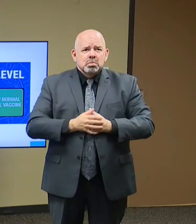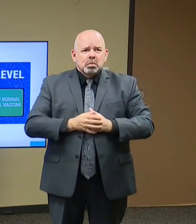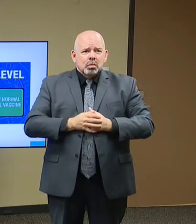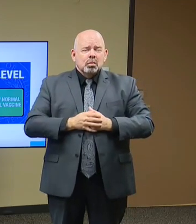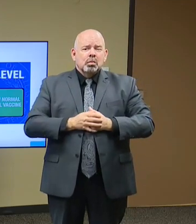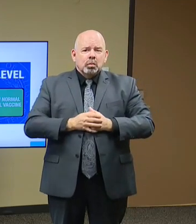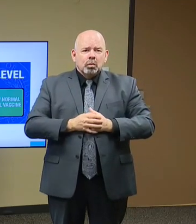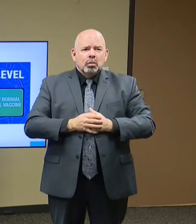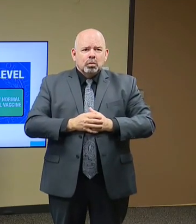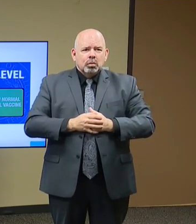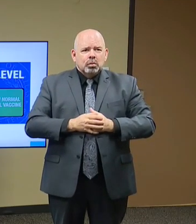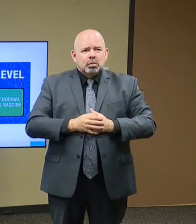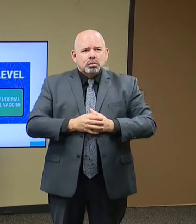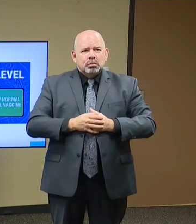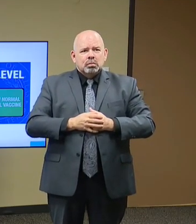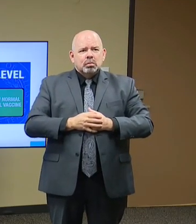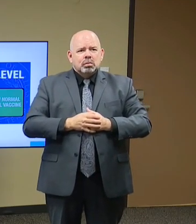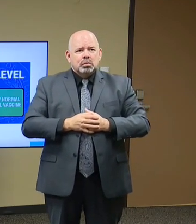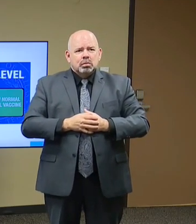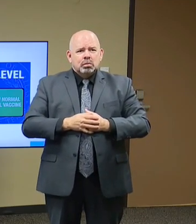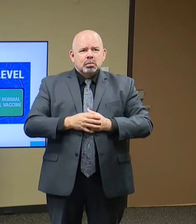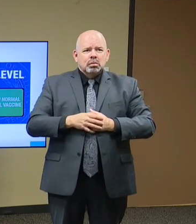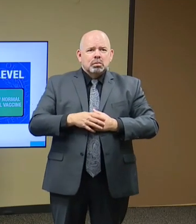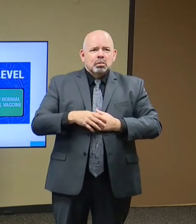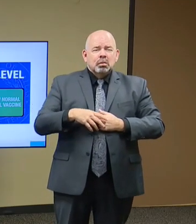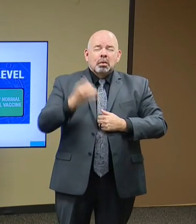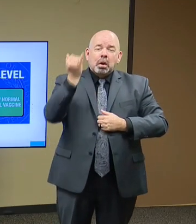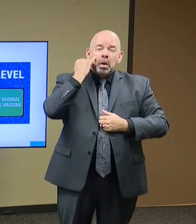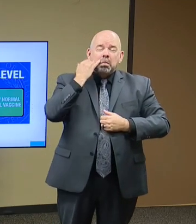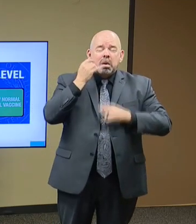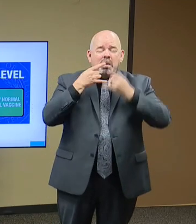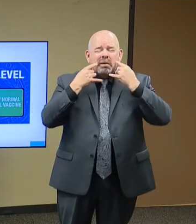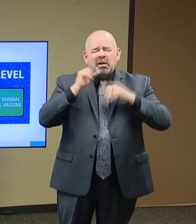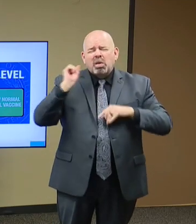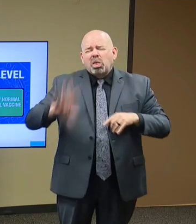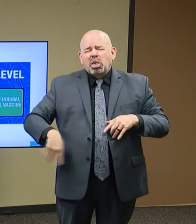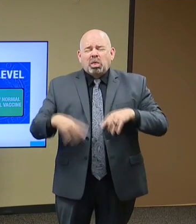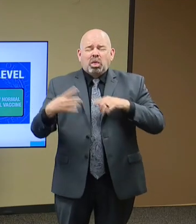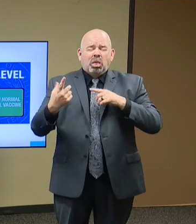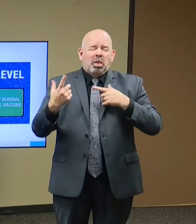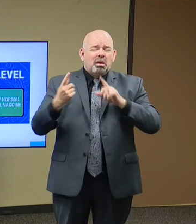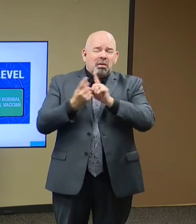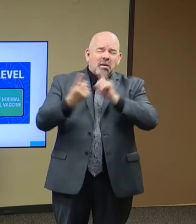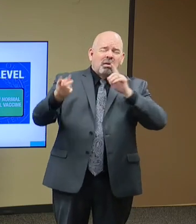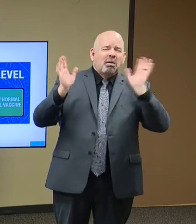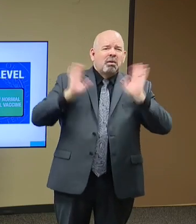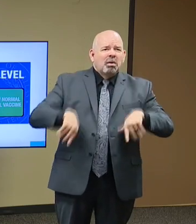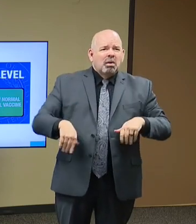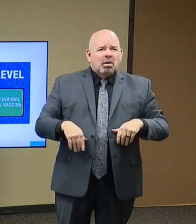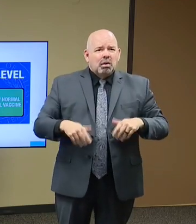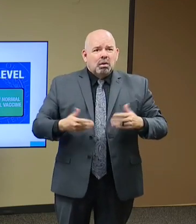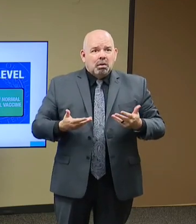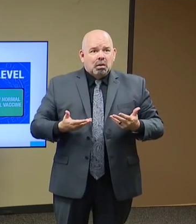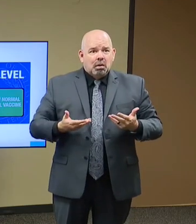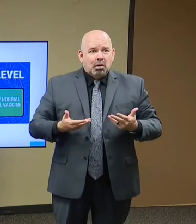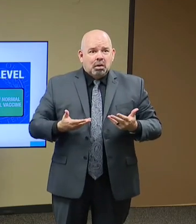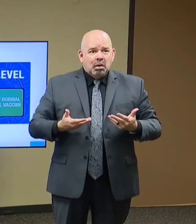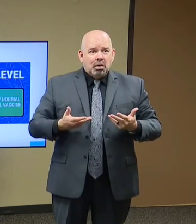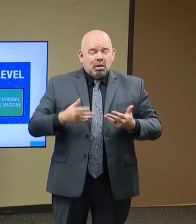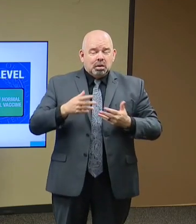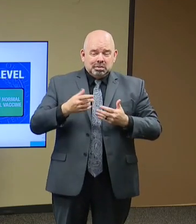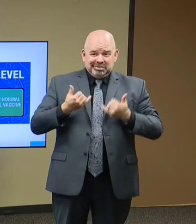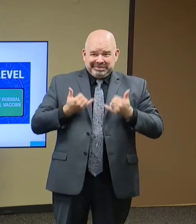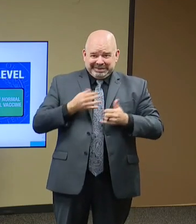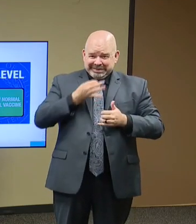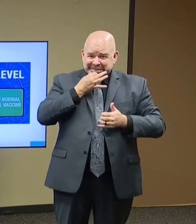we let our guard down this weekend and do things other than what's on